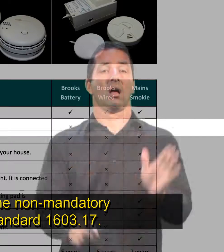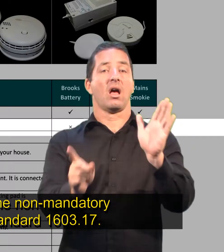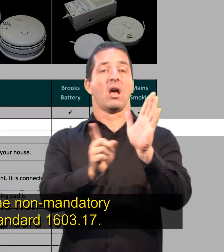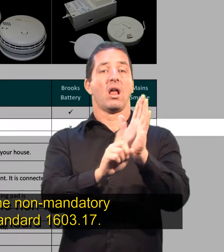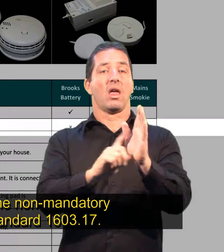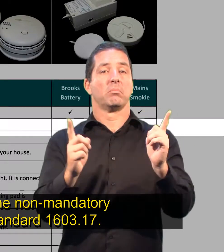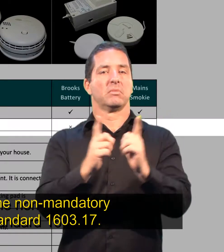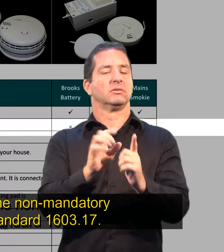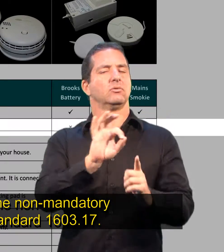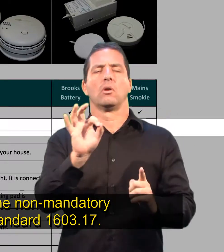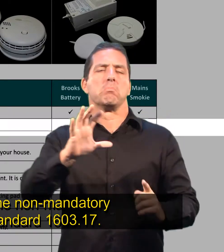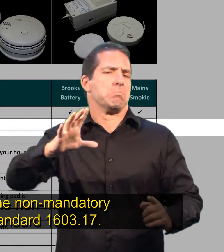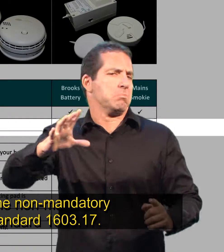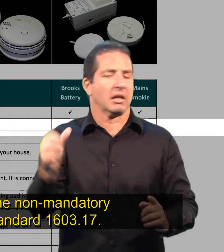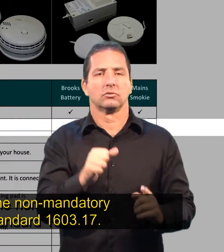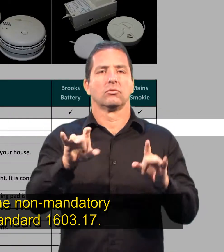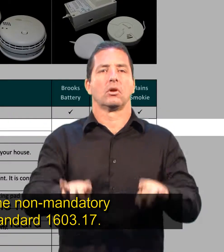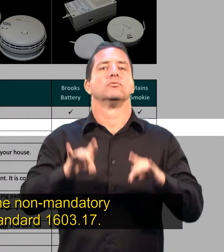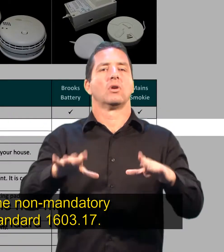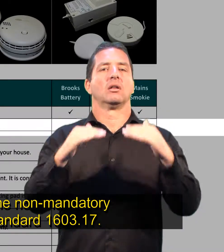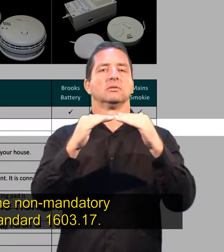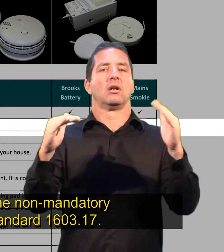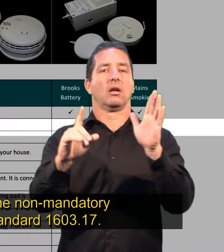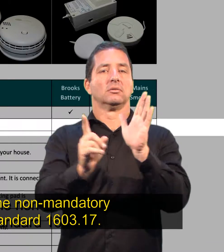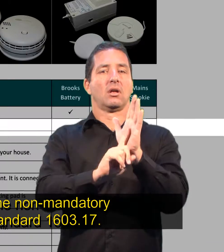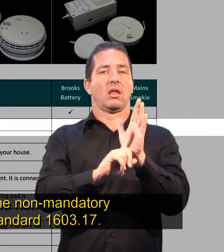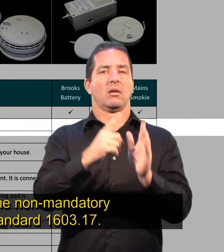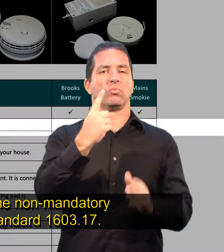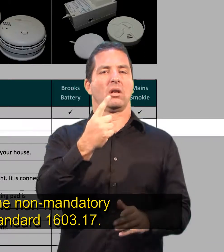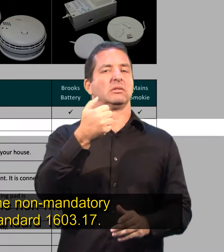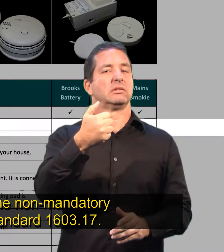Alarm meets the non-mandatory Australian standard